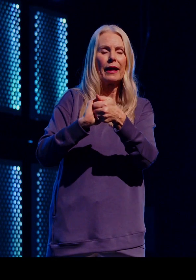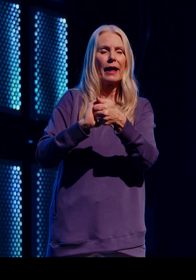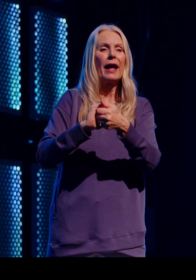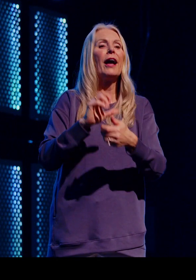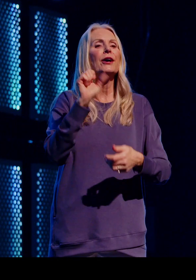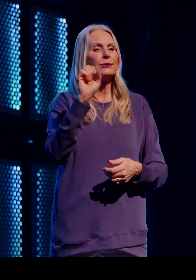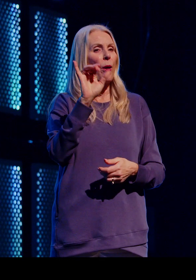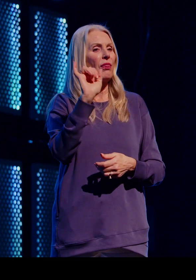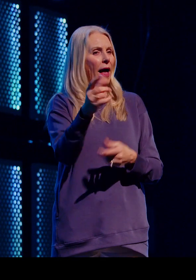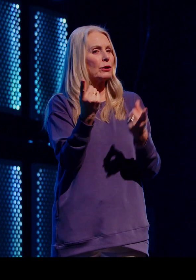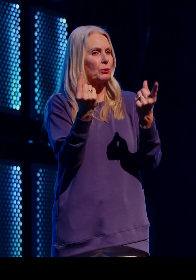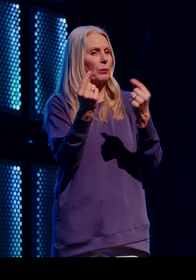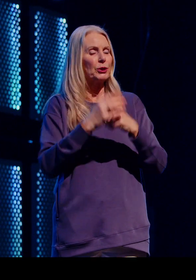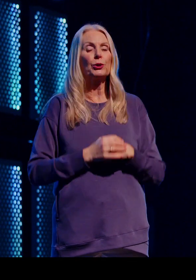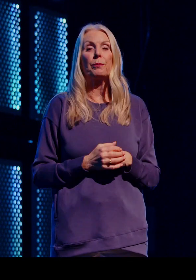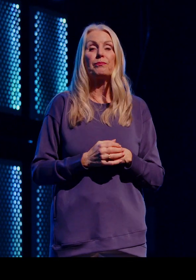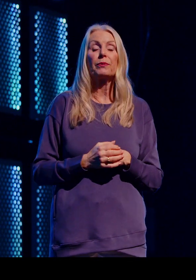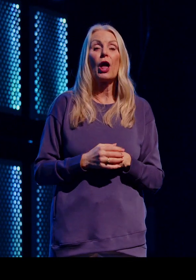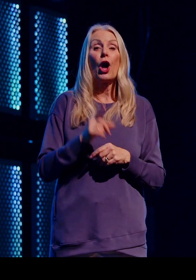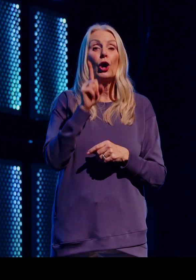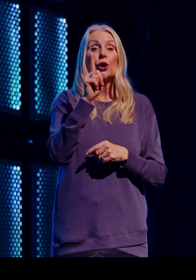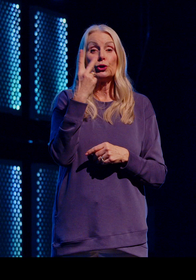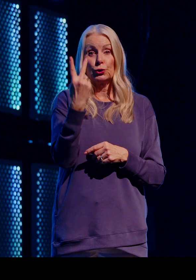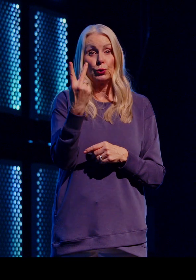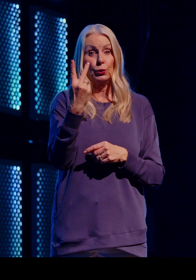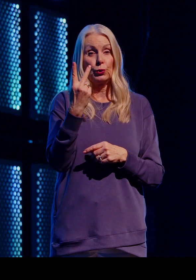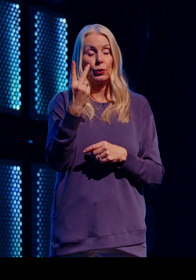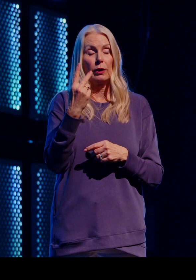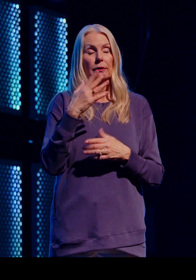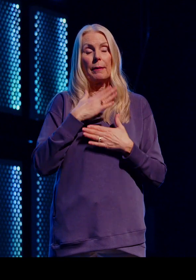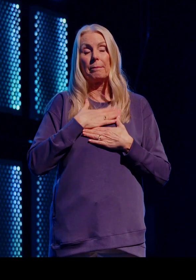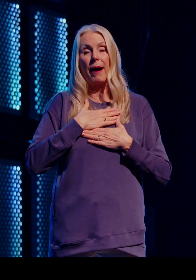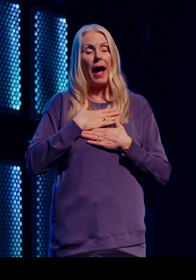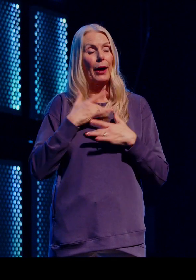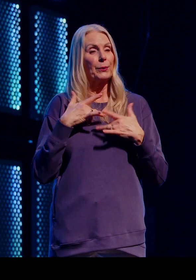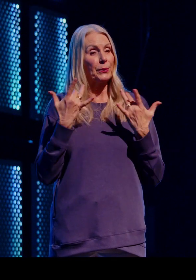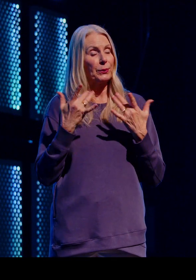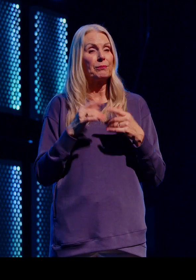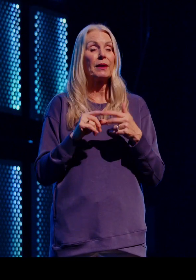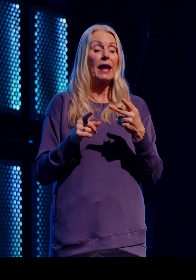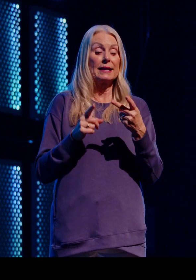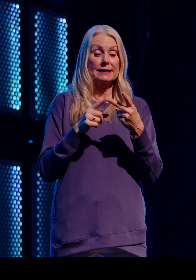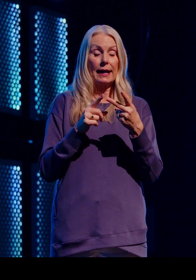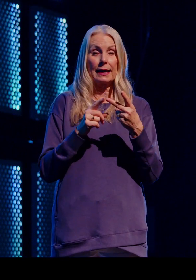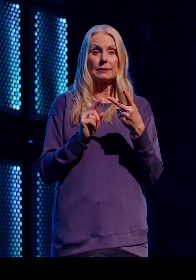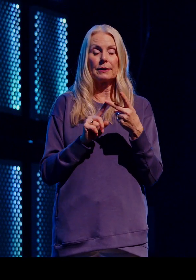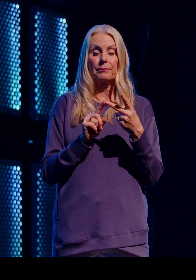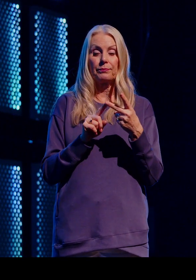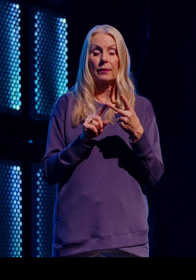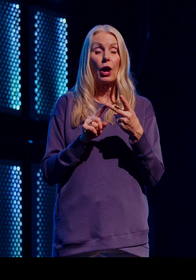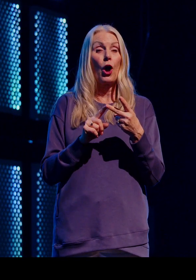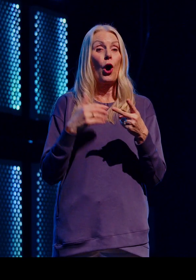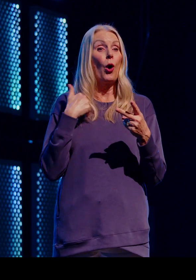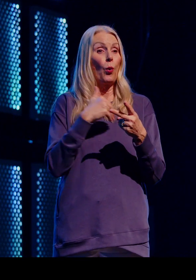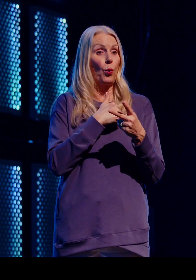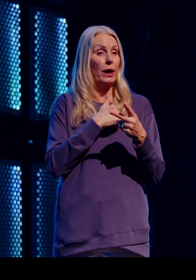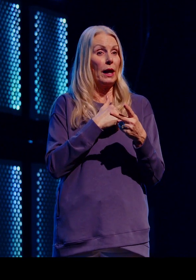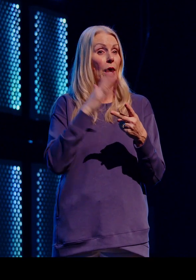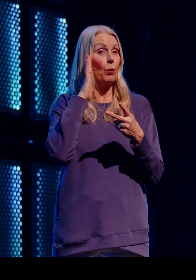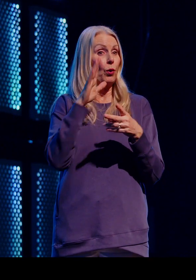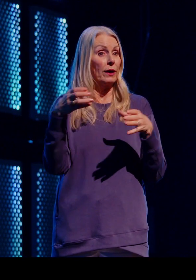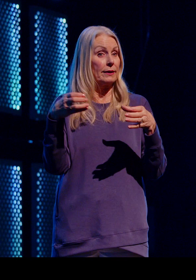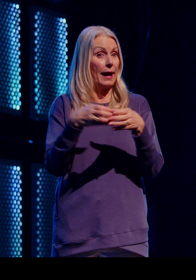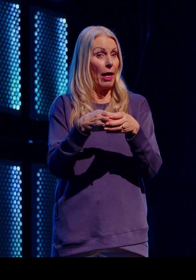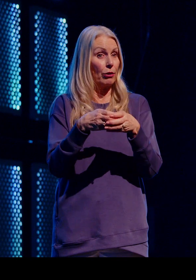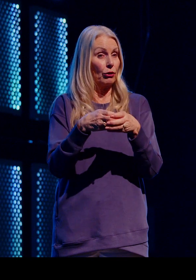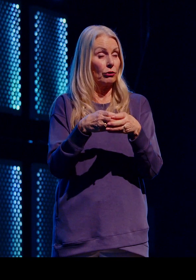done. 2 of the highlights were, the second highlight was when we would gather